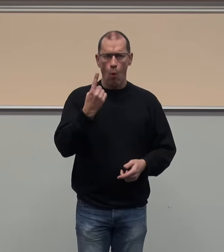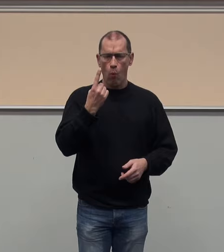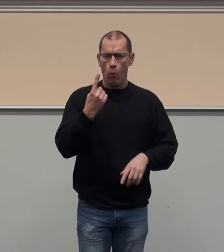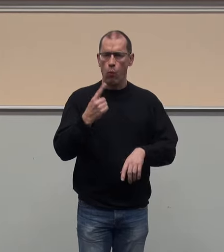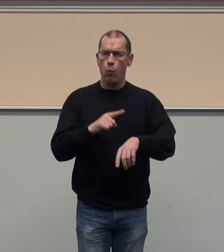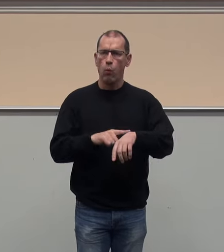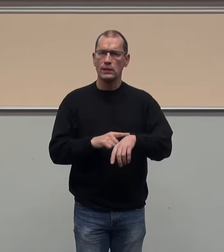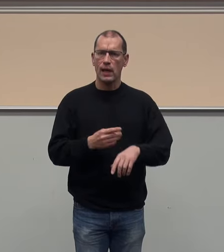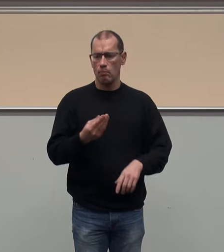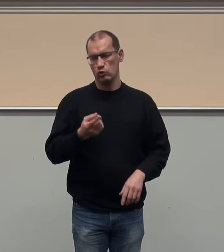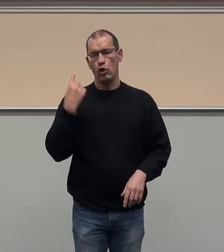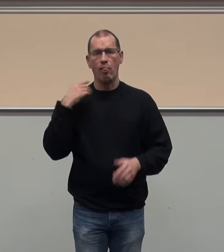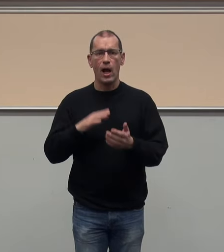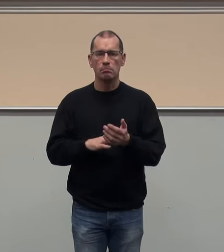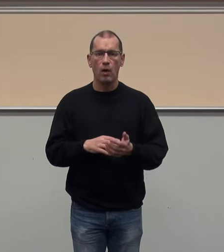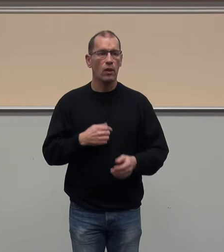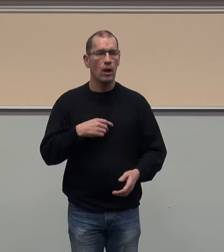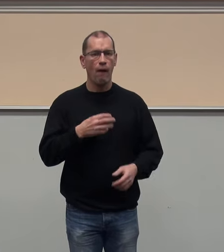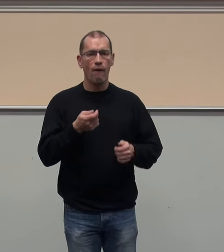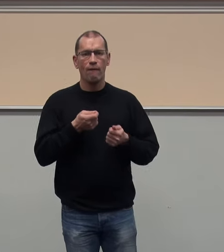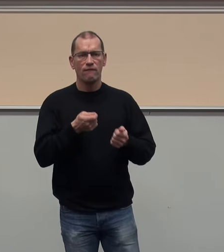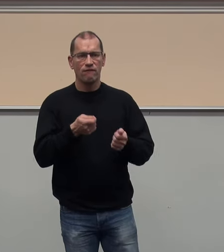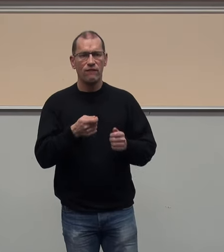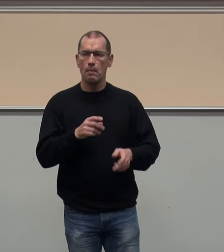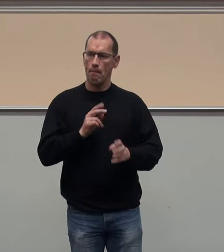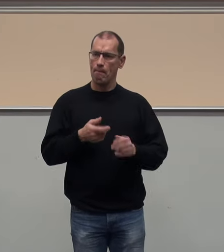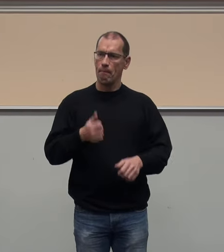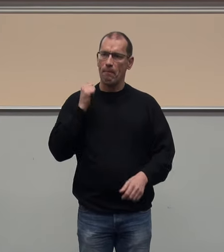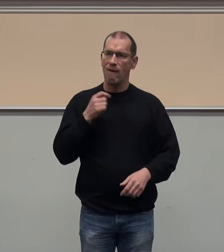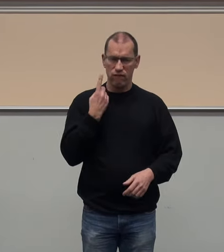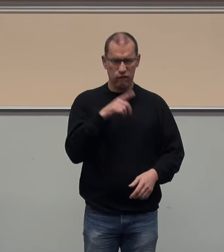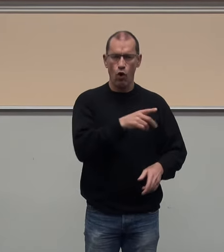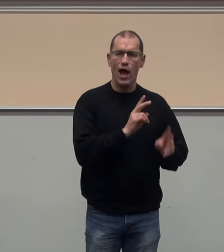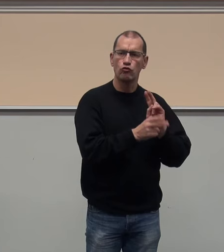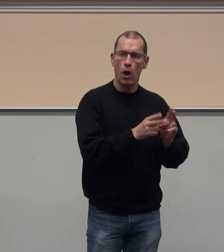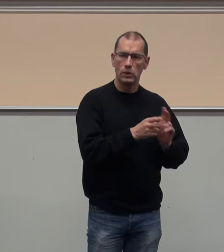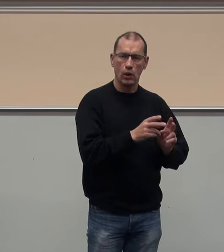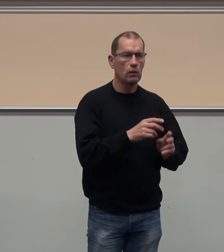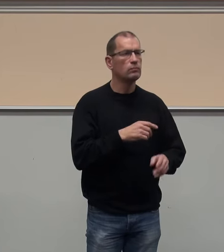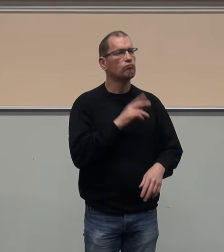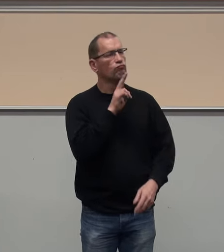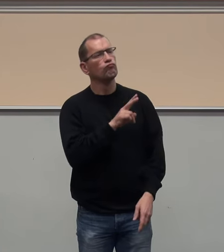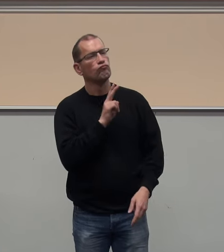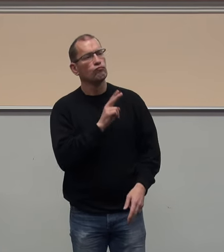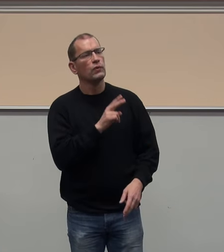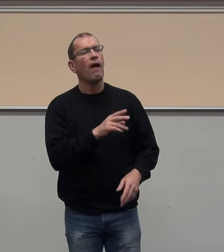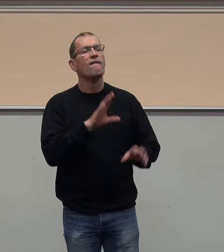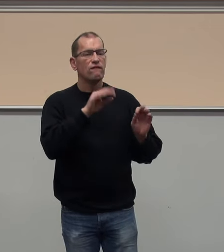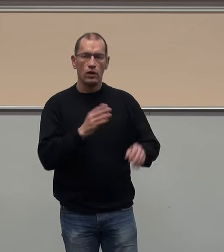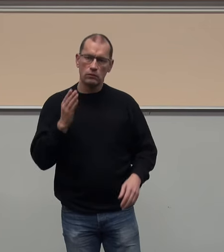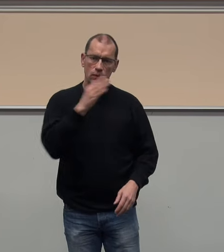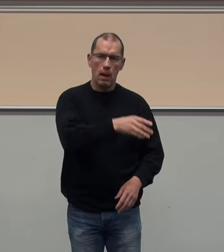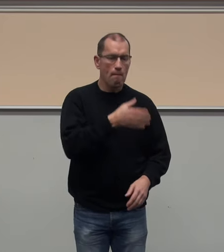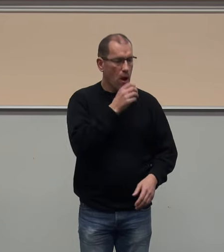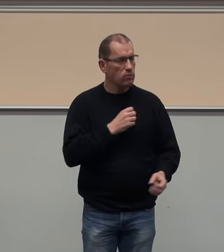making theatres aware of what we need. One time just last month, in fact, I was giving some feedback about an